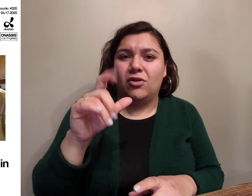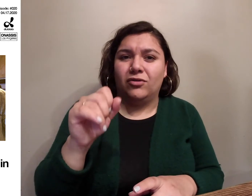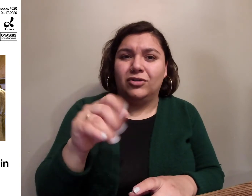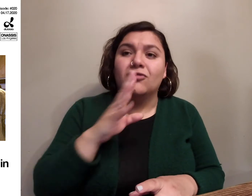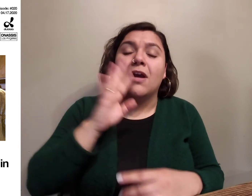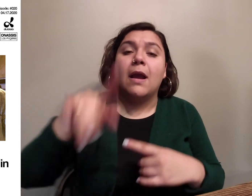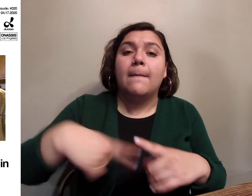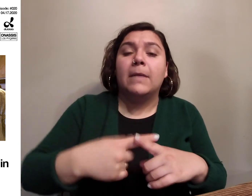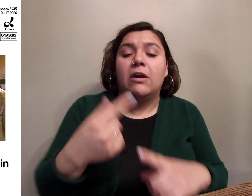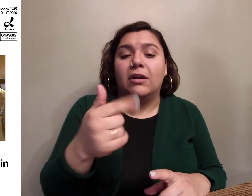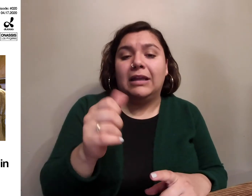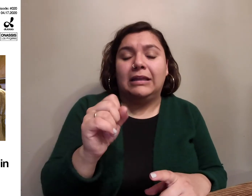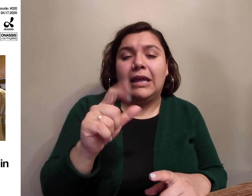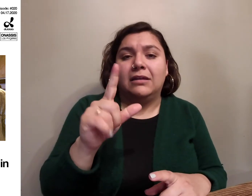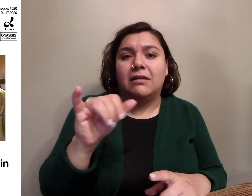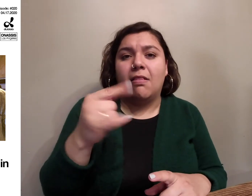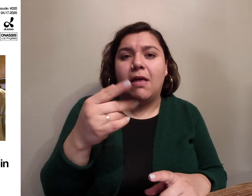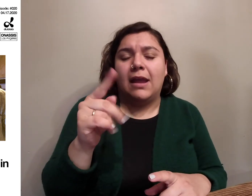right?